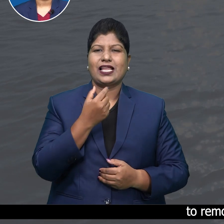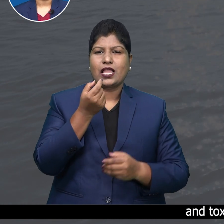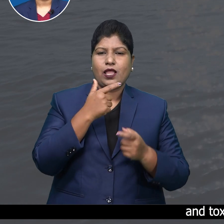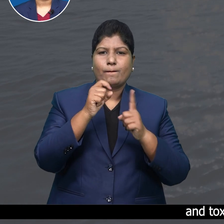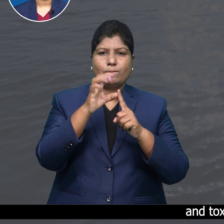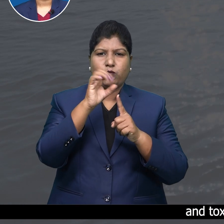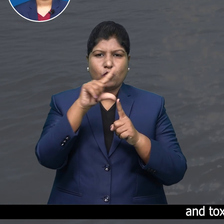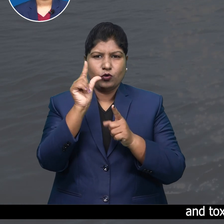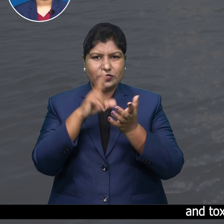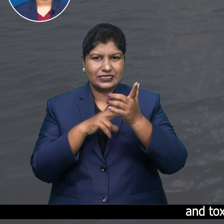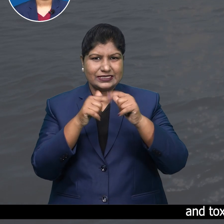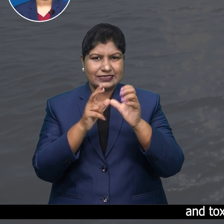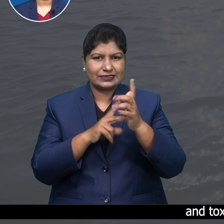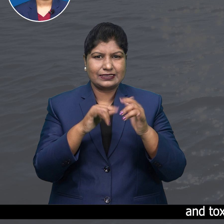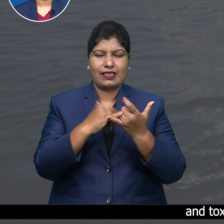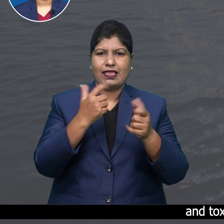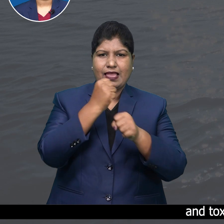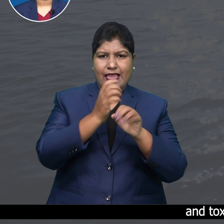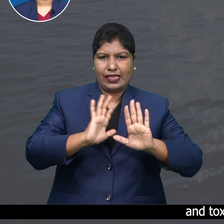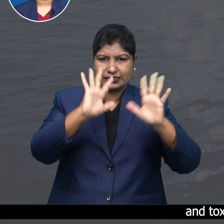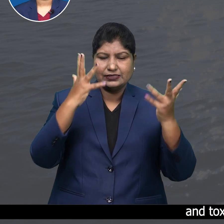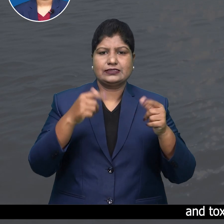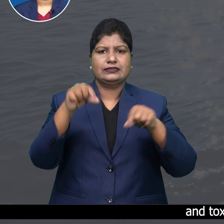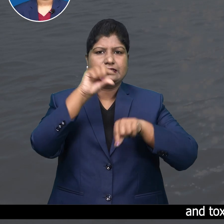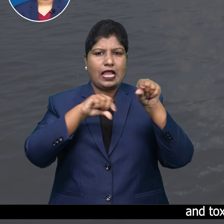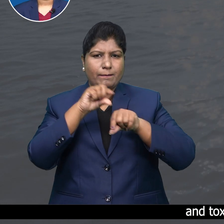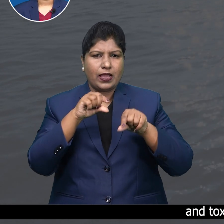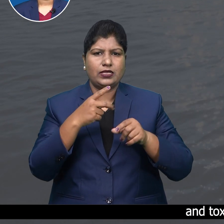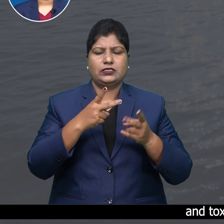pollutants and toxic chemicals.